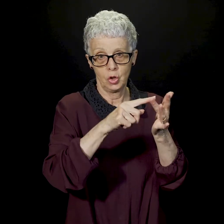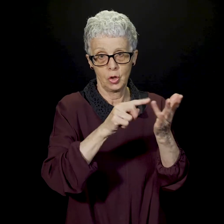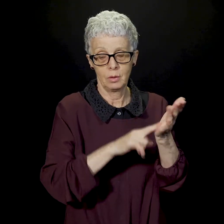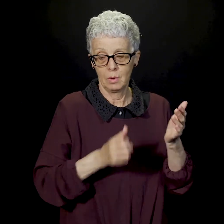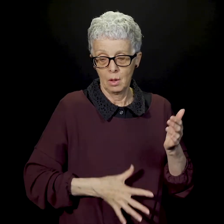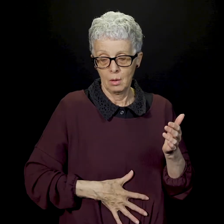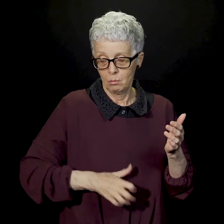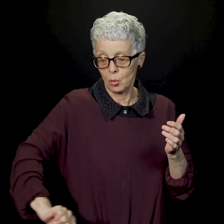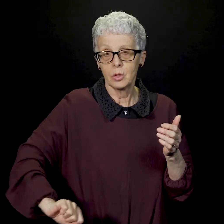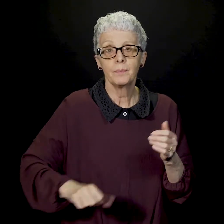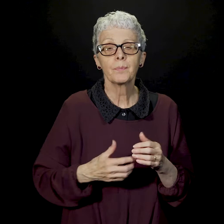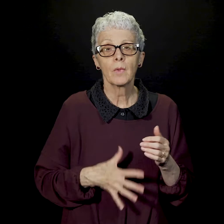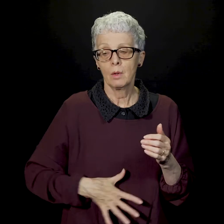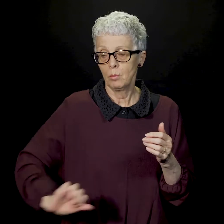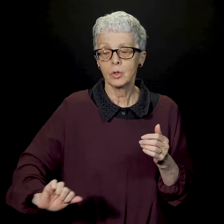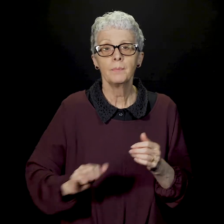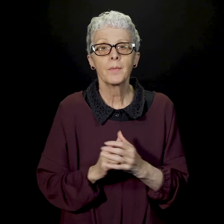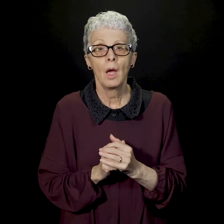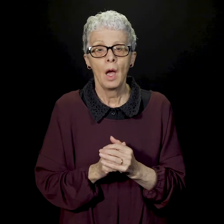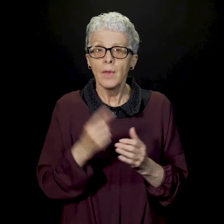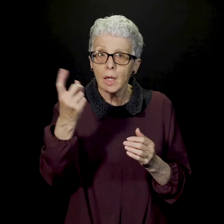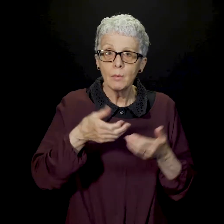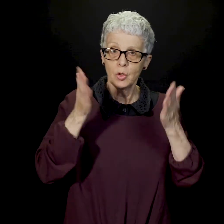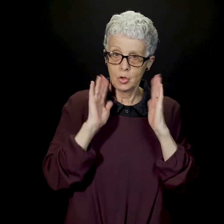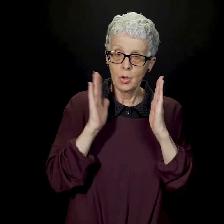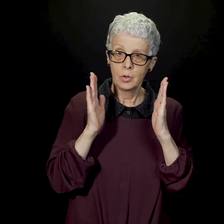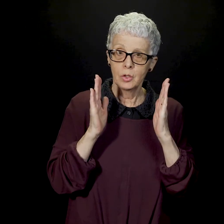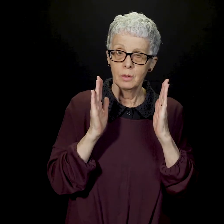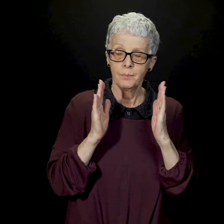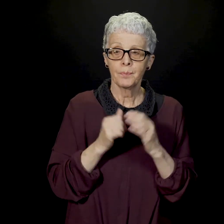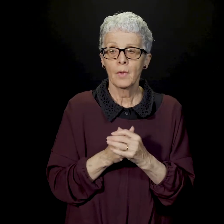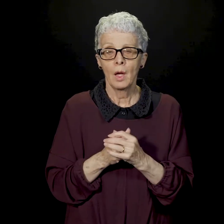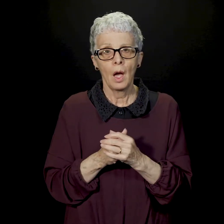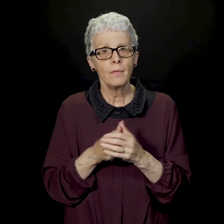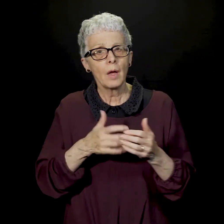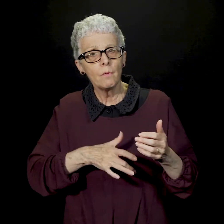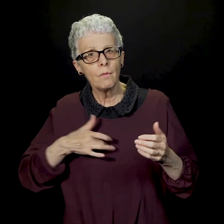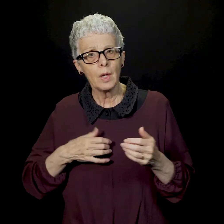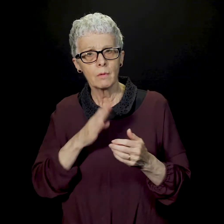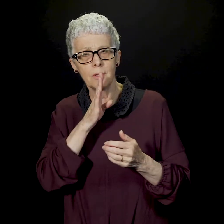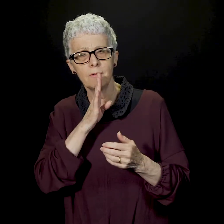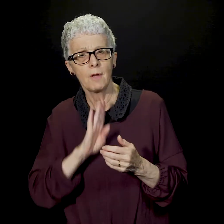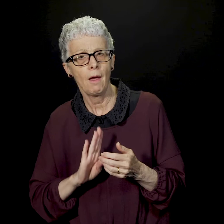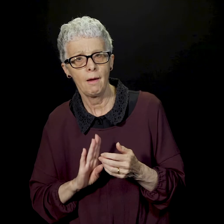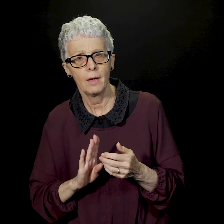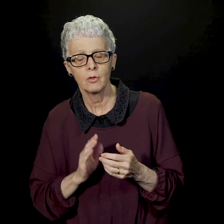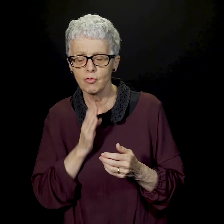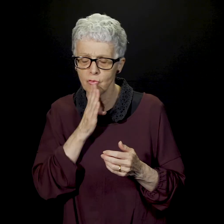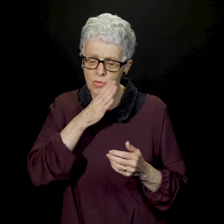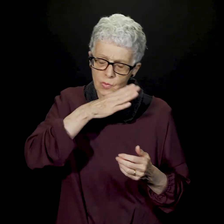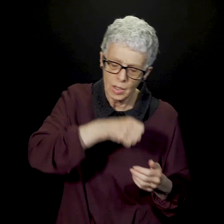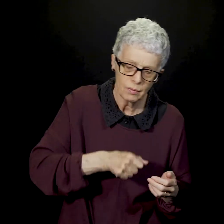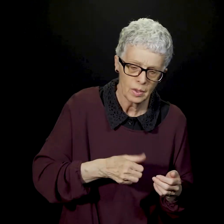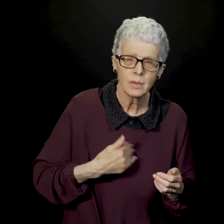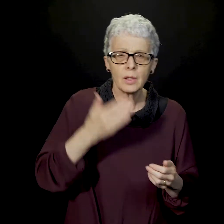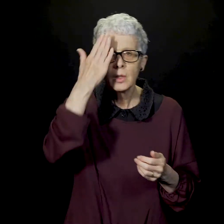is happening where they've got this growing sense of sadness until that sadness got to a point where it was just tremendous grief. And they couldn't work out what was